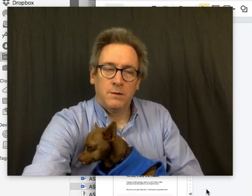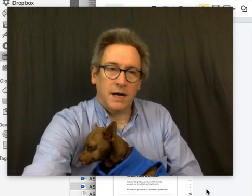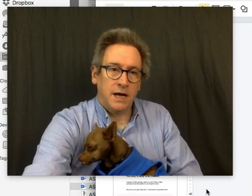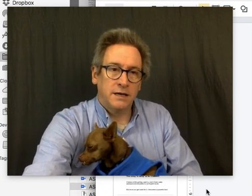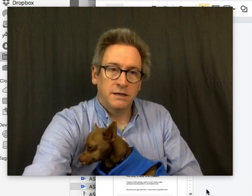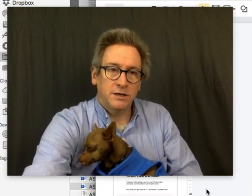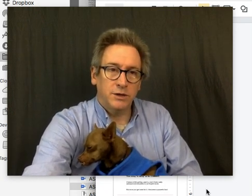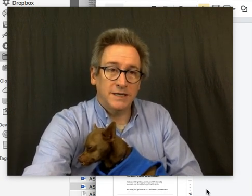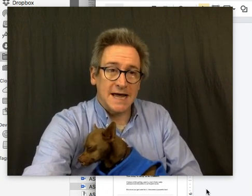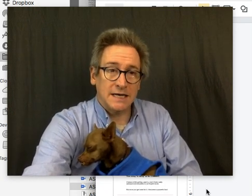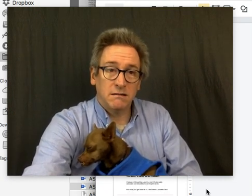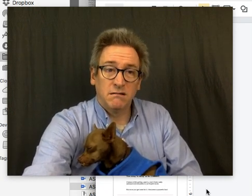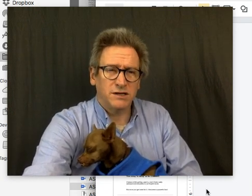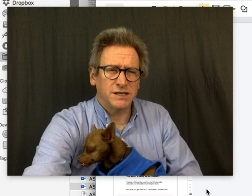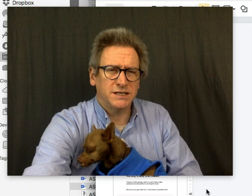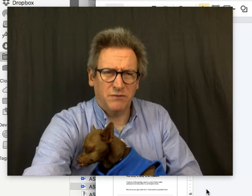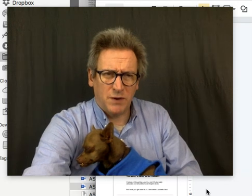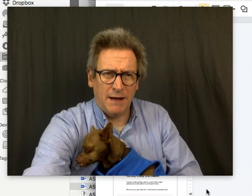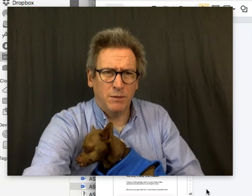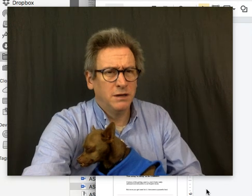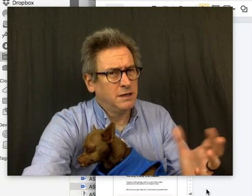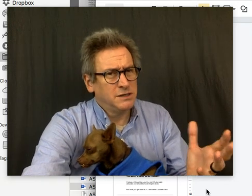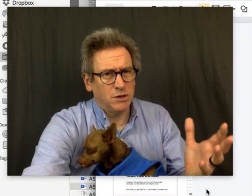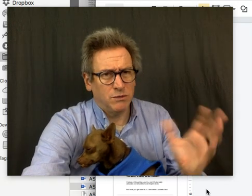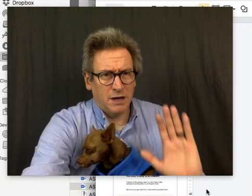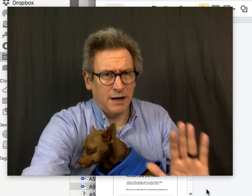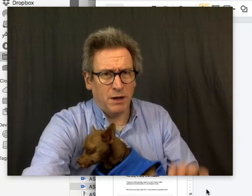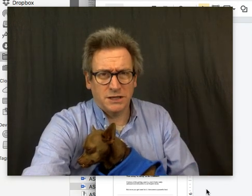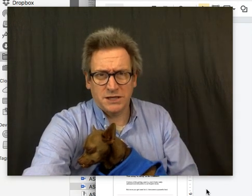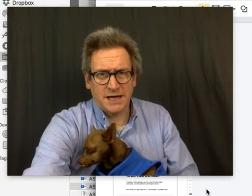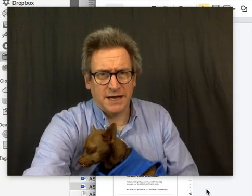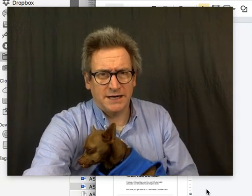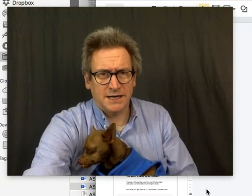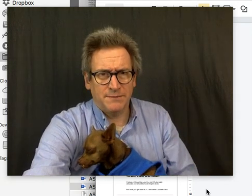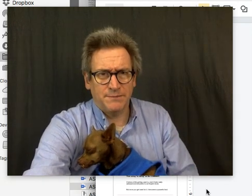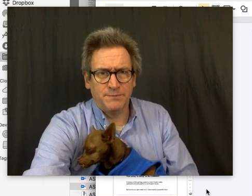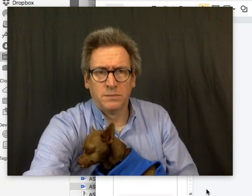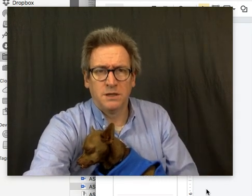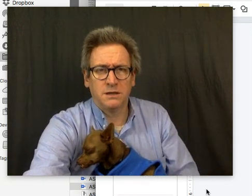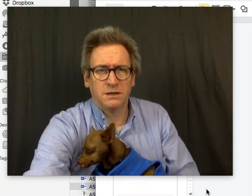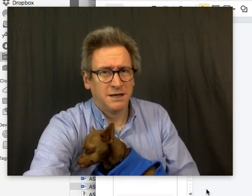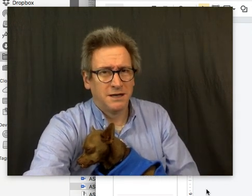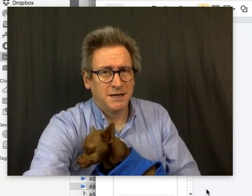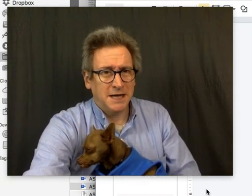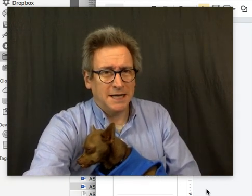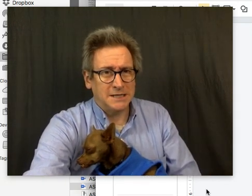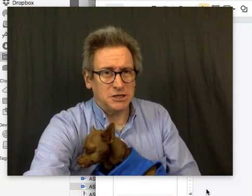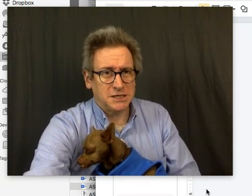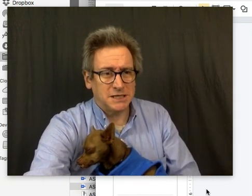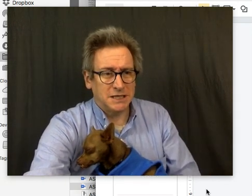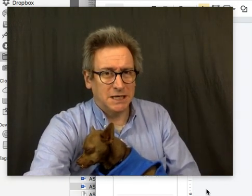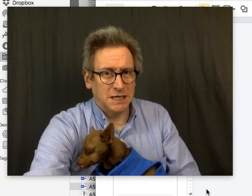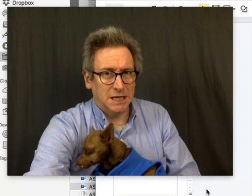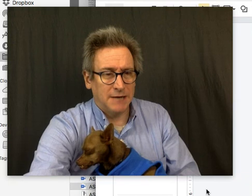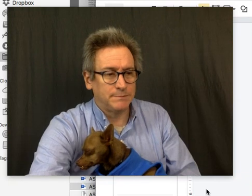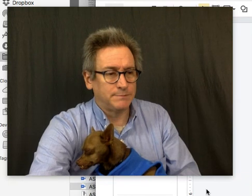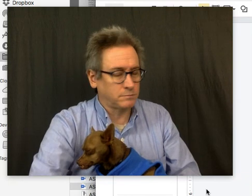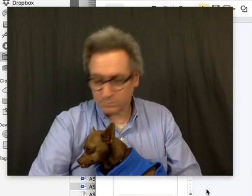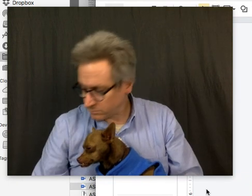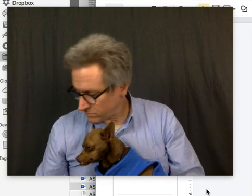Oh my God, unit 10, there's a ton of vocab. So I apologize ahead of time. It's just a